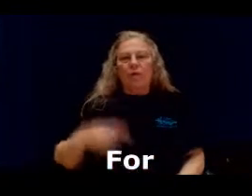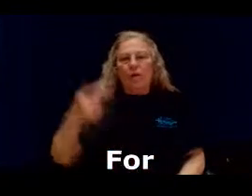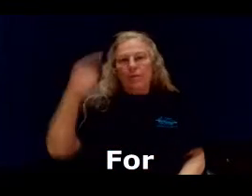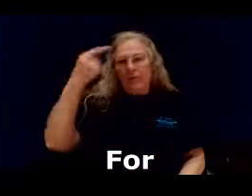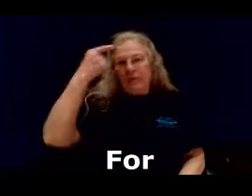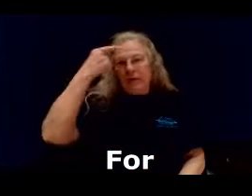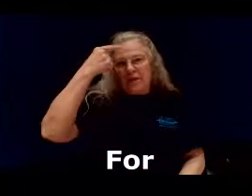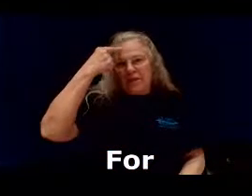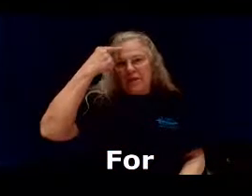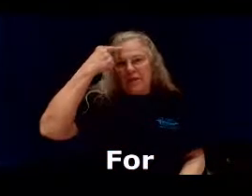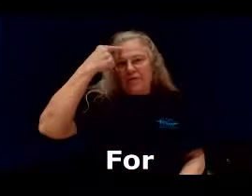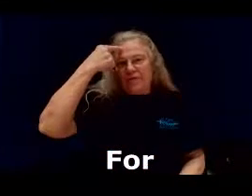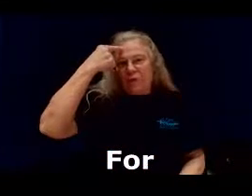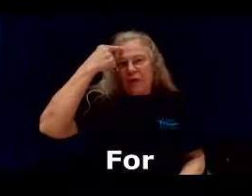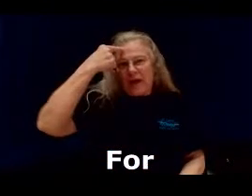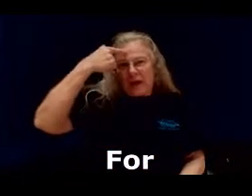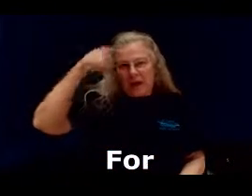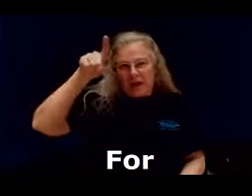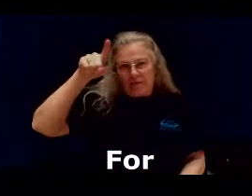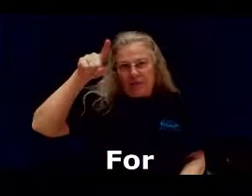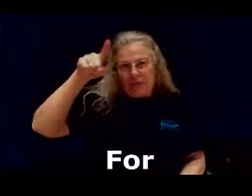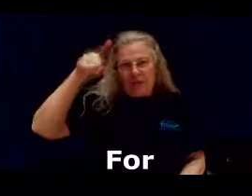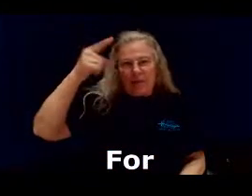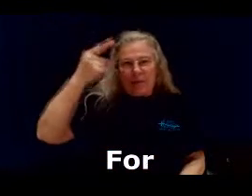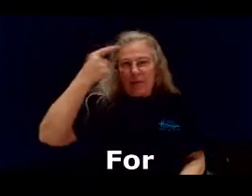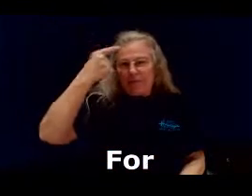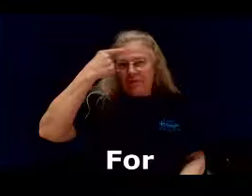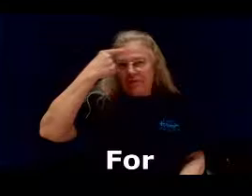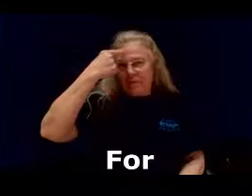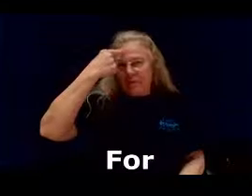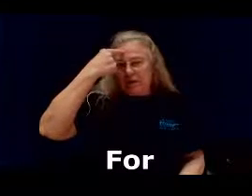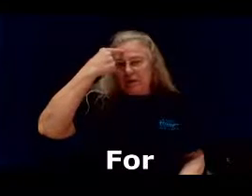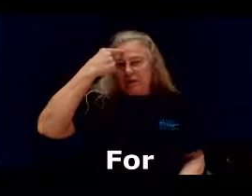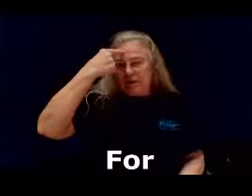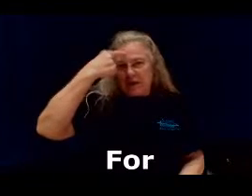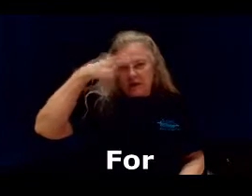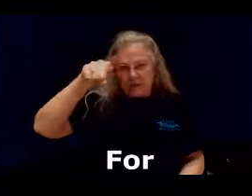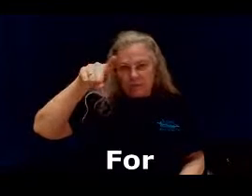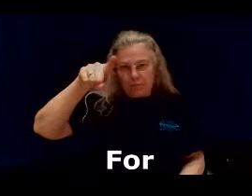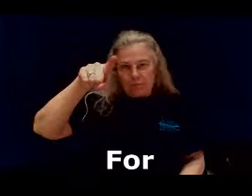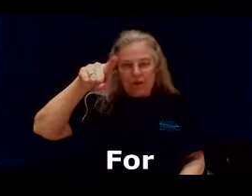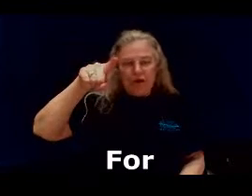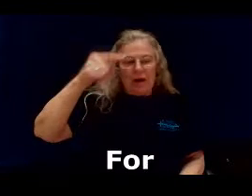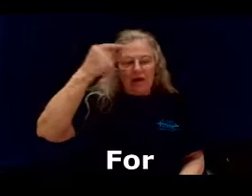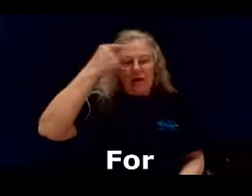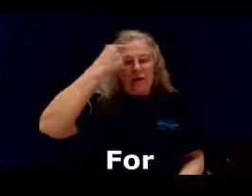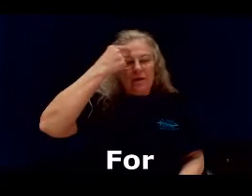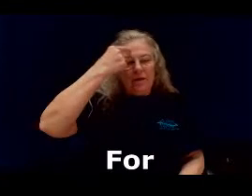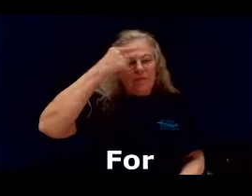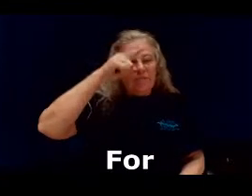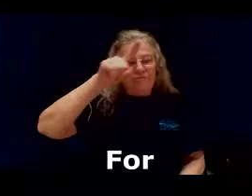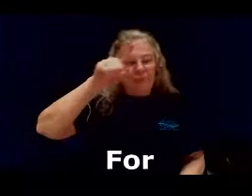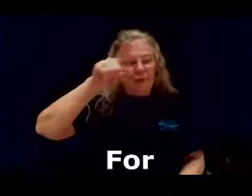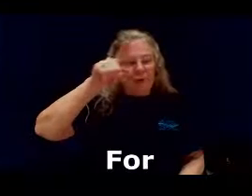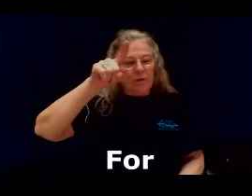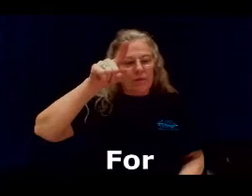4, think of your forehead and flip out. Pointer finger, touch, push out. 4.